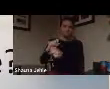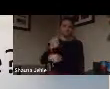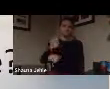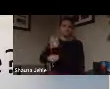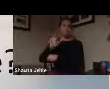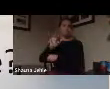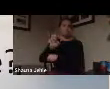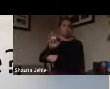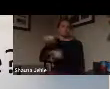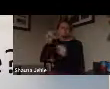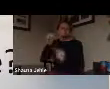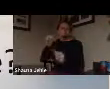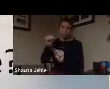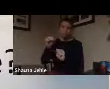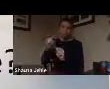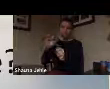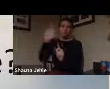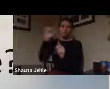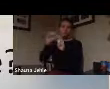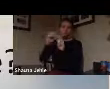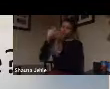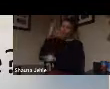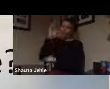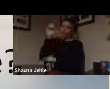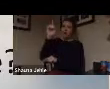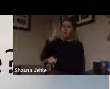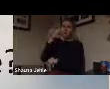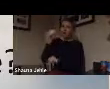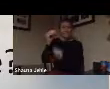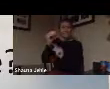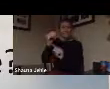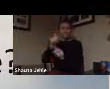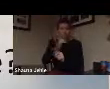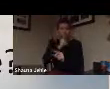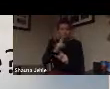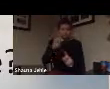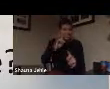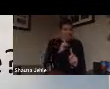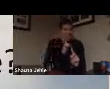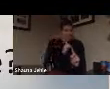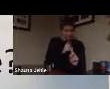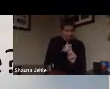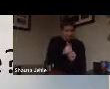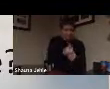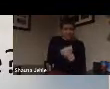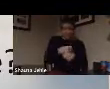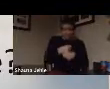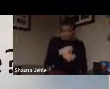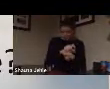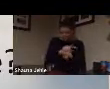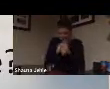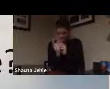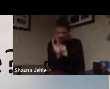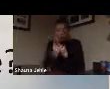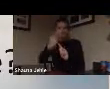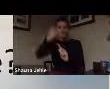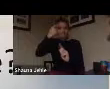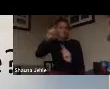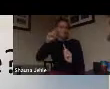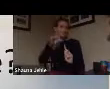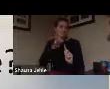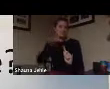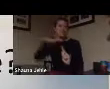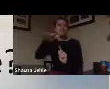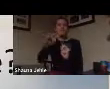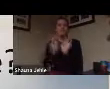And ultimately, it is created by deaf for deaf. And this is, you know, these Bibles are